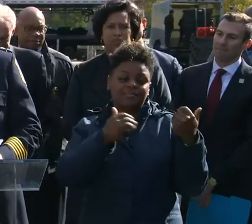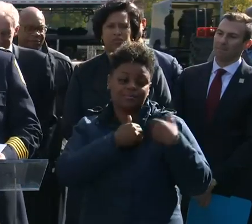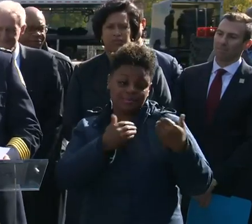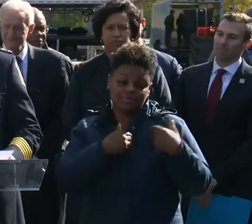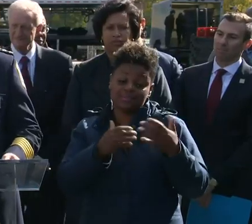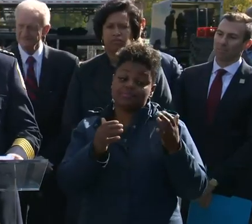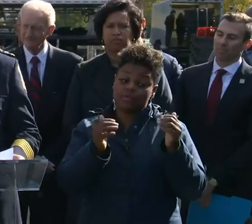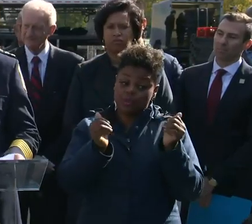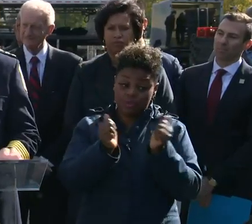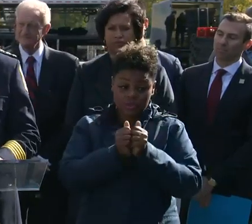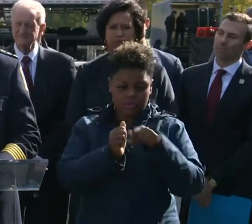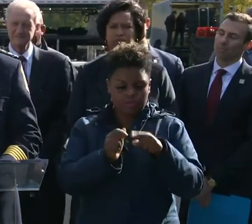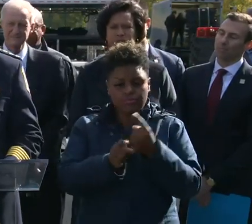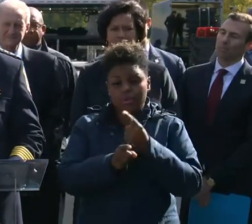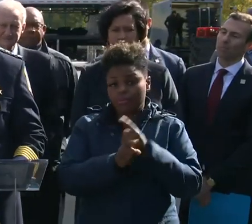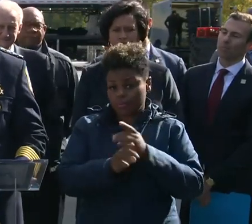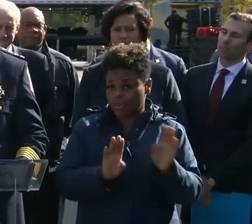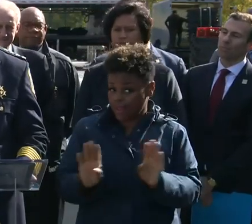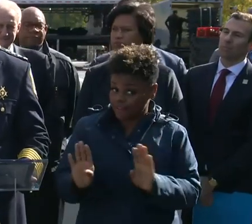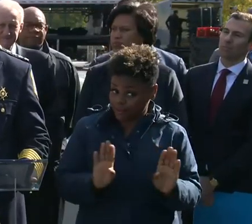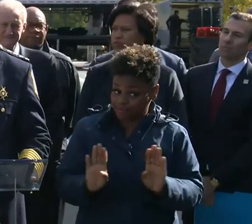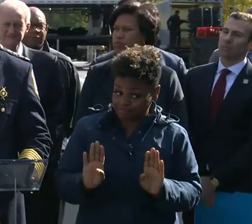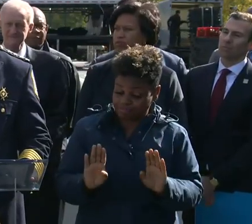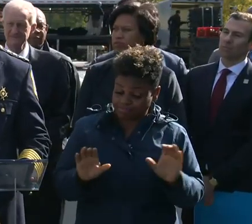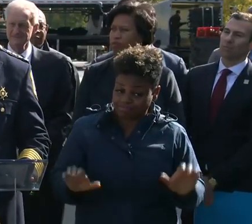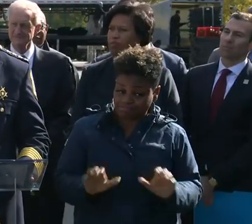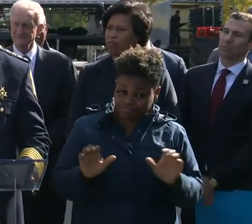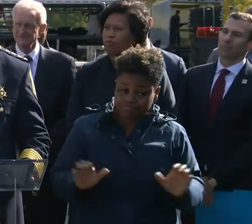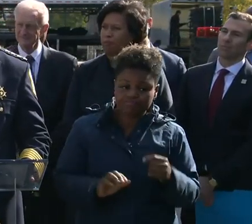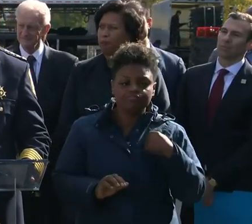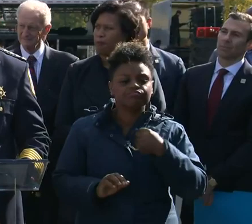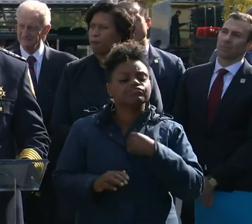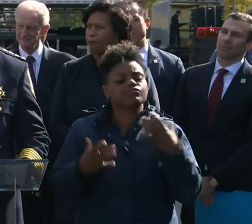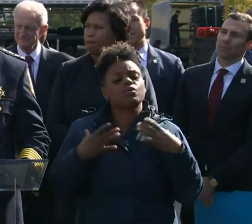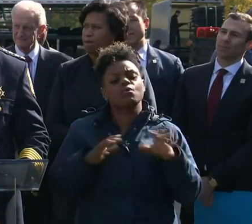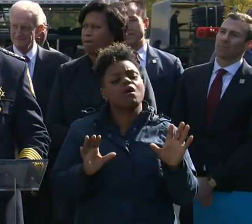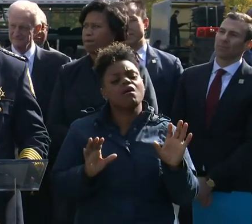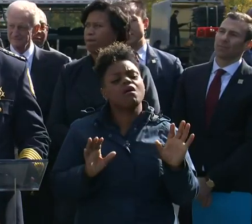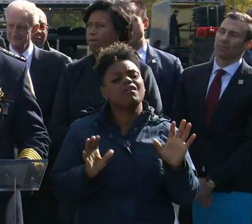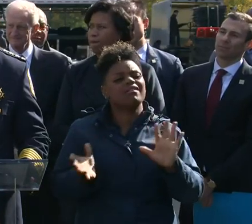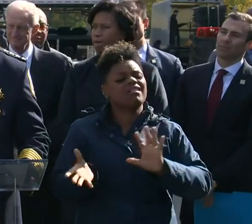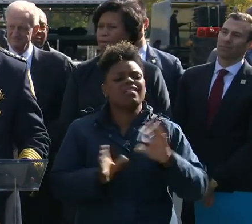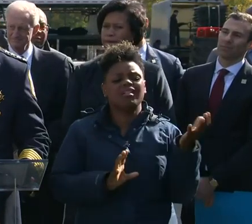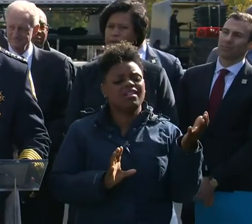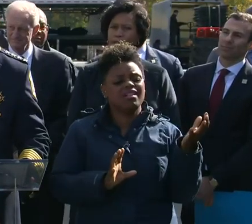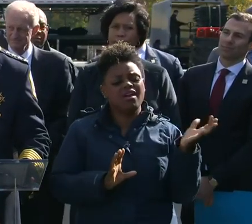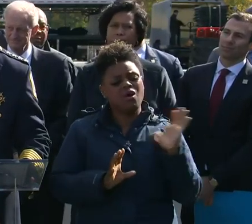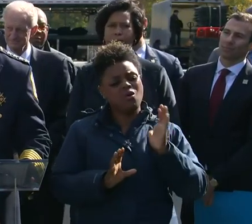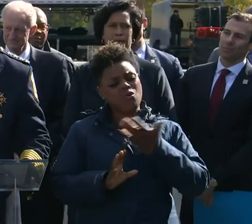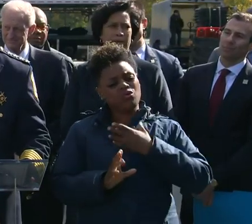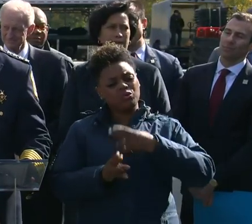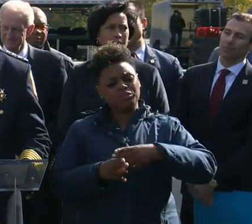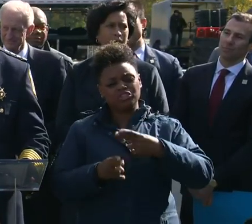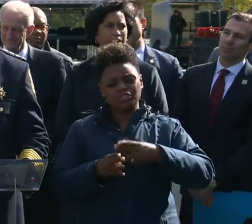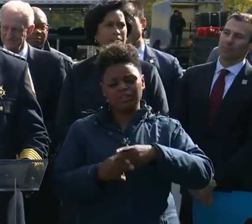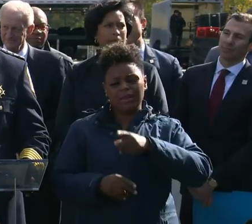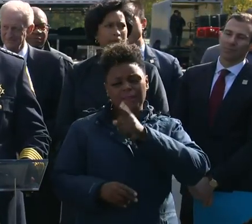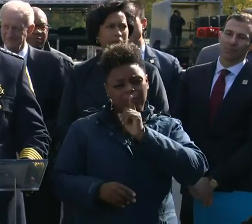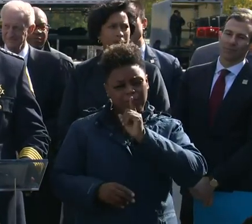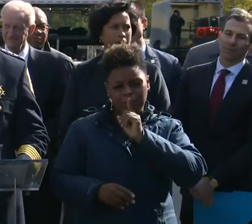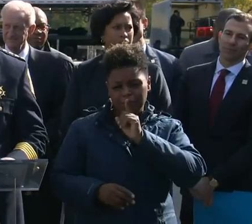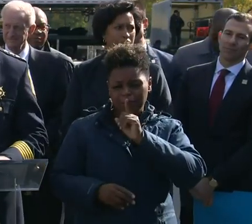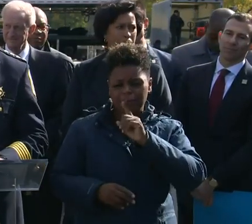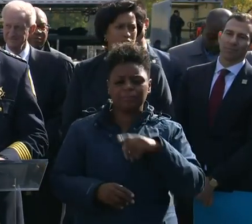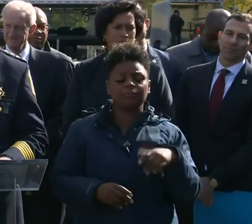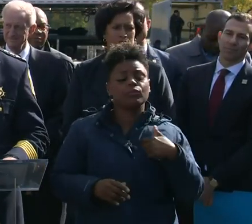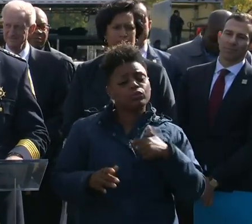certainly don't want to ruin that reputation. As the mayor said, we're urging people not to drive. In the event